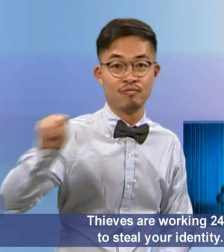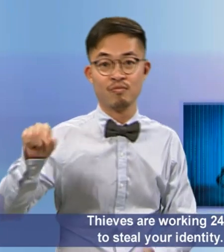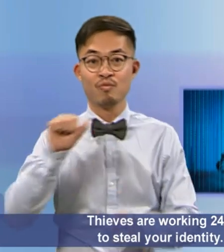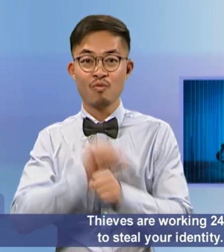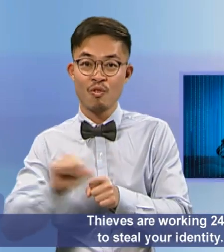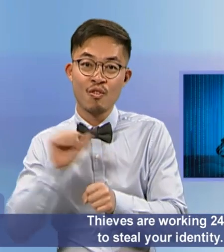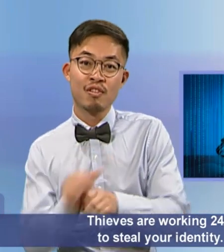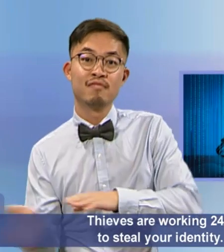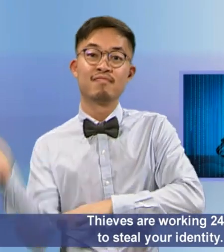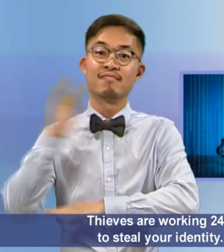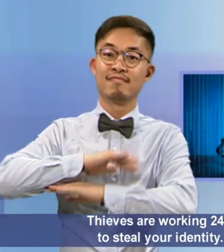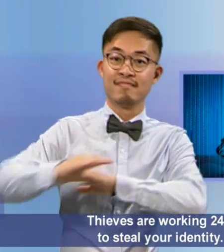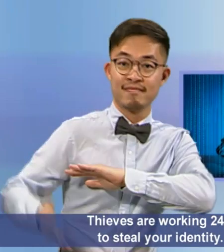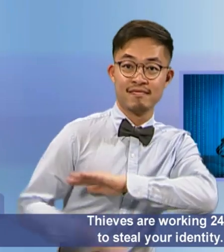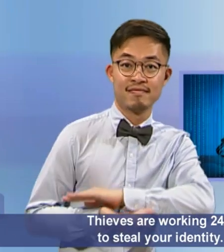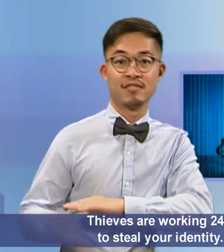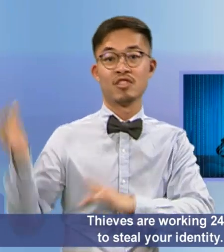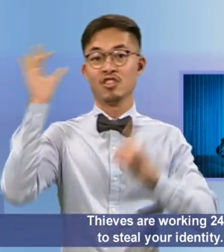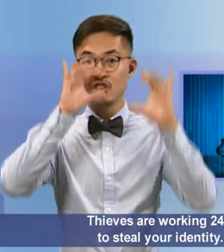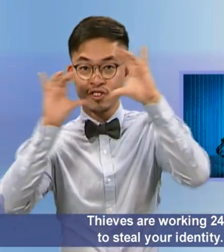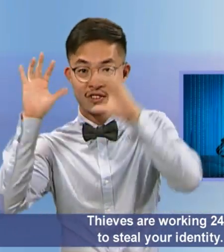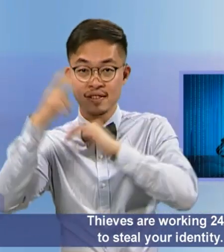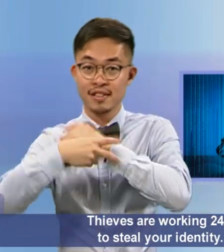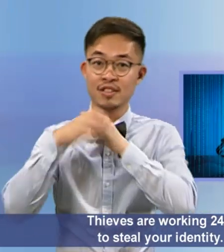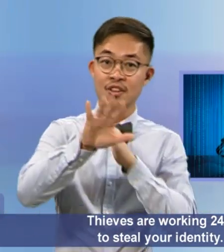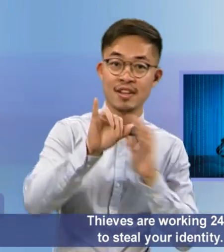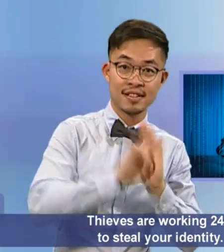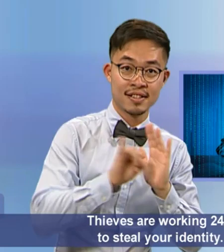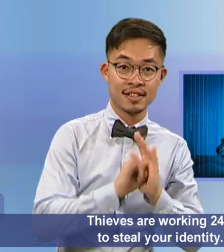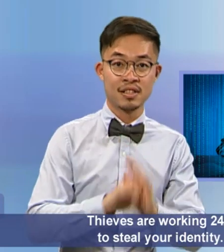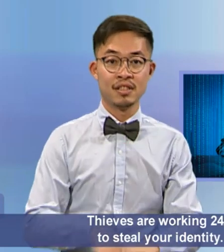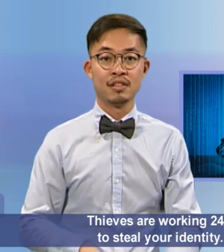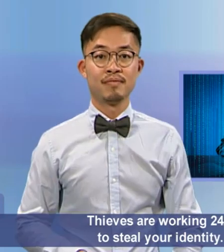Thieves are working 24/7 to steal your identity.